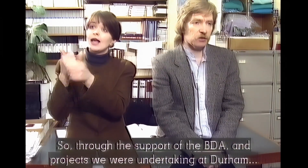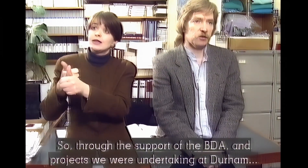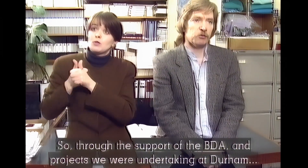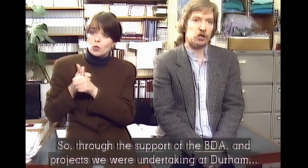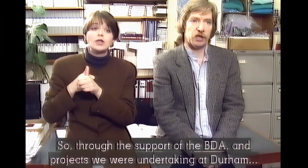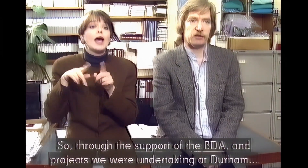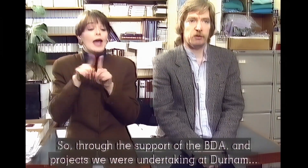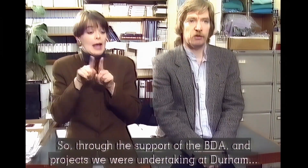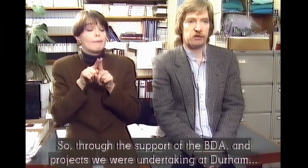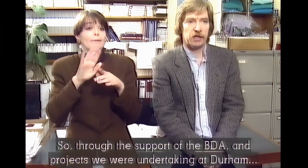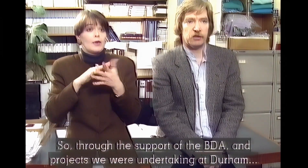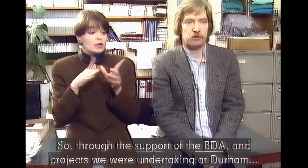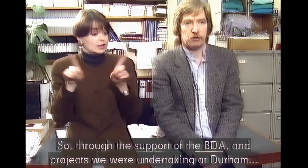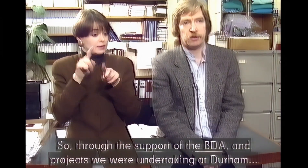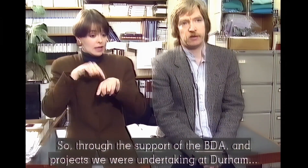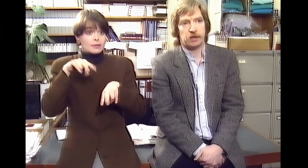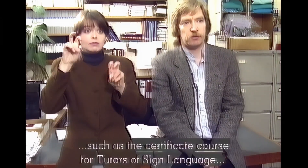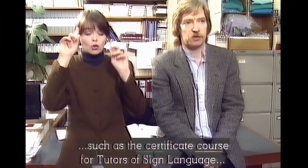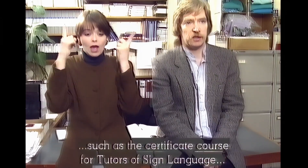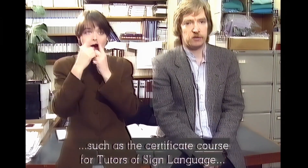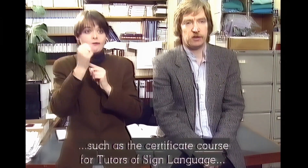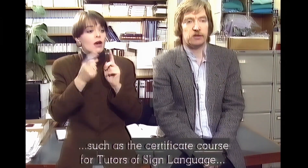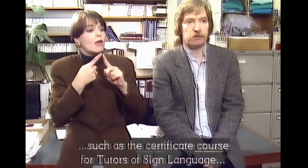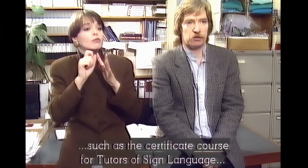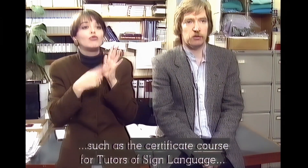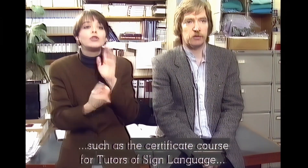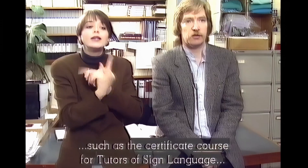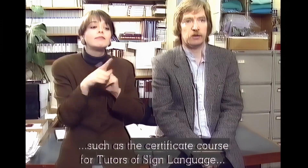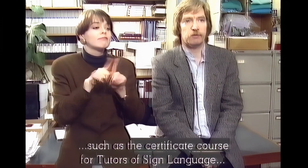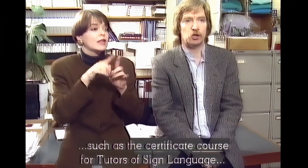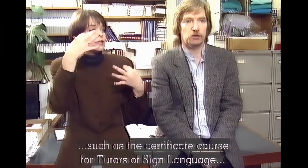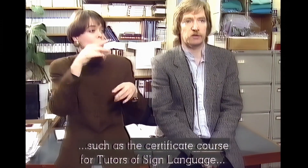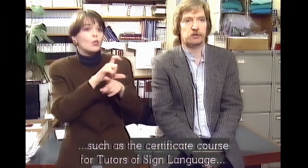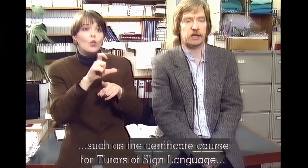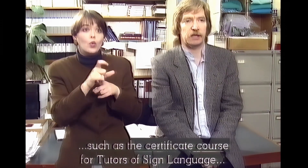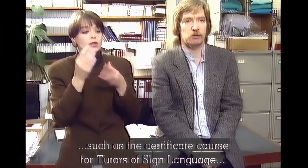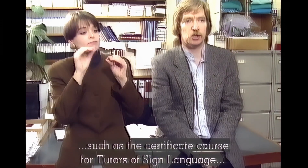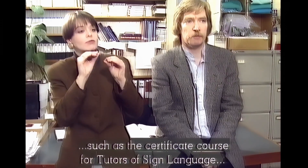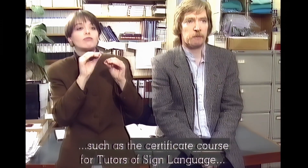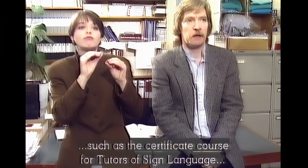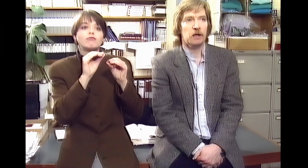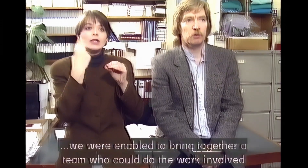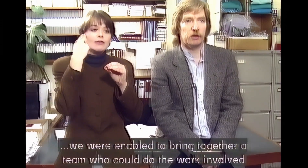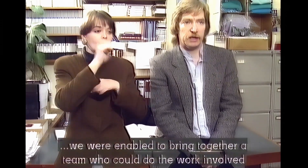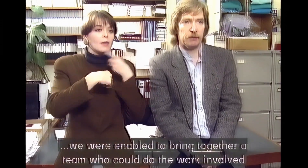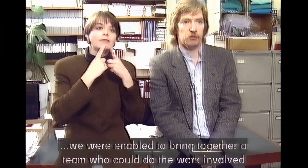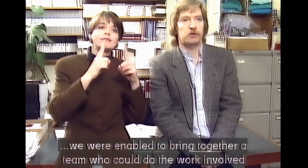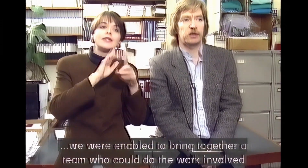the projects that we were undertaking at Durham at the time, such as the certificate course for tutors of sign language, we were enabled to bring together